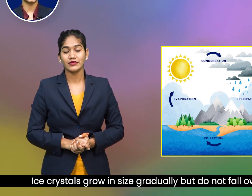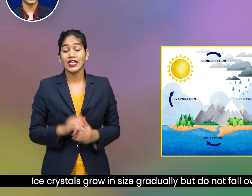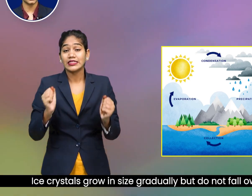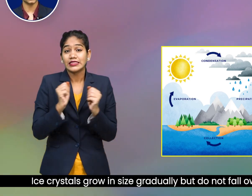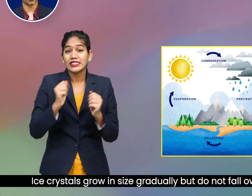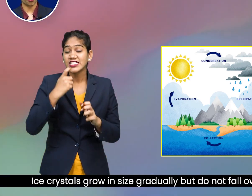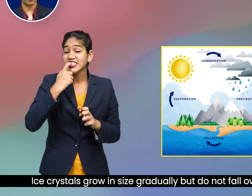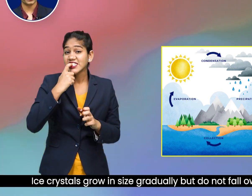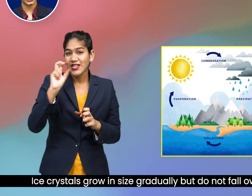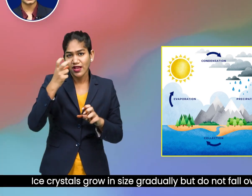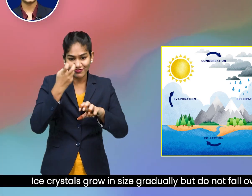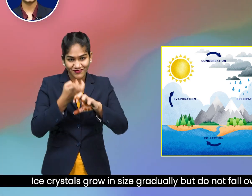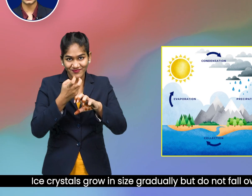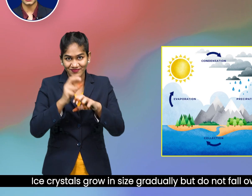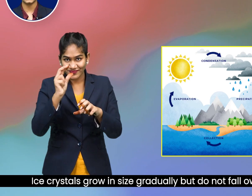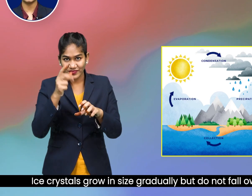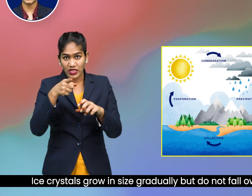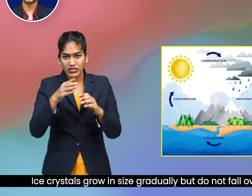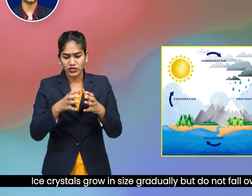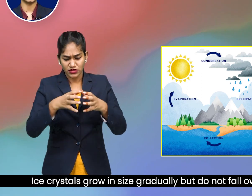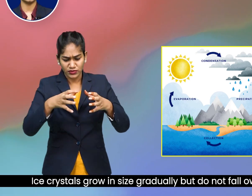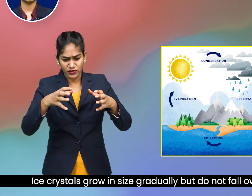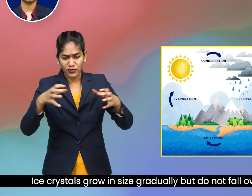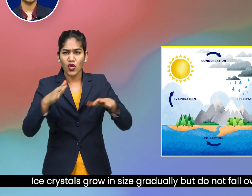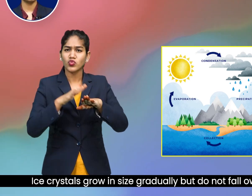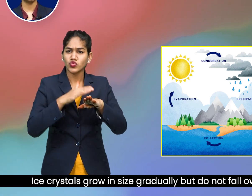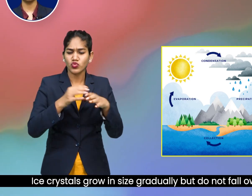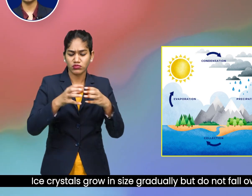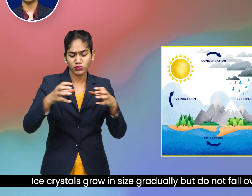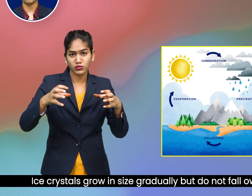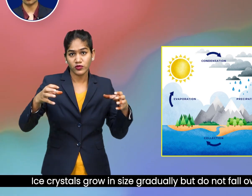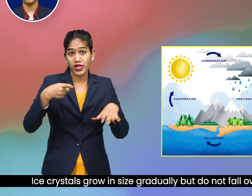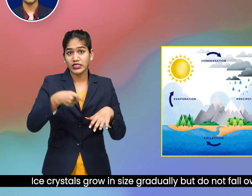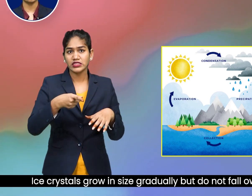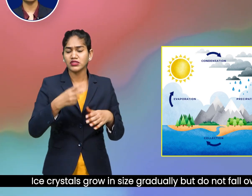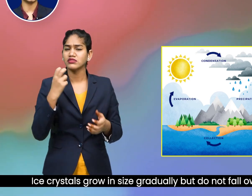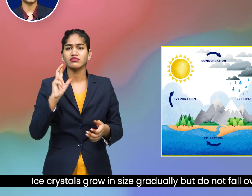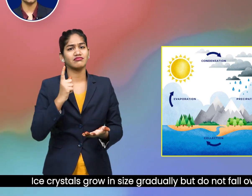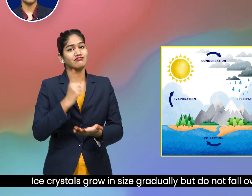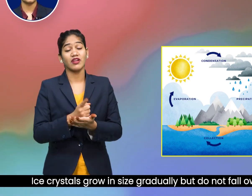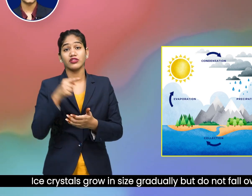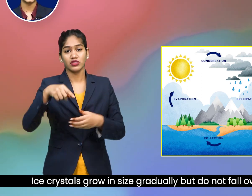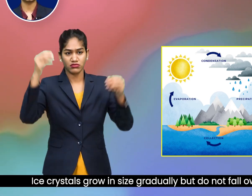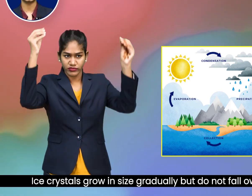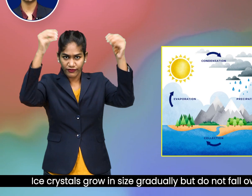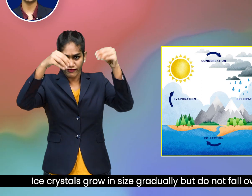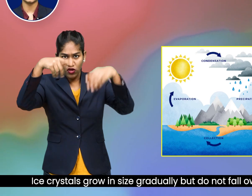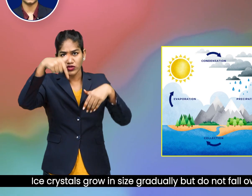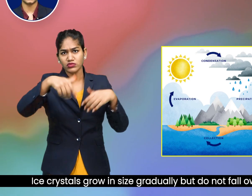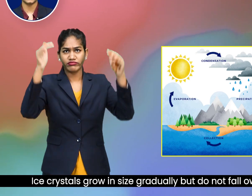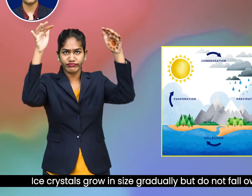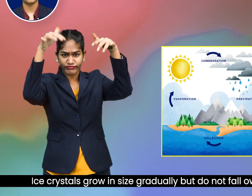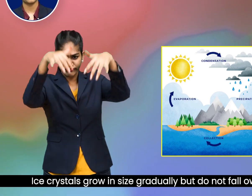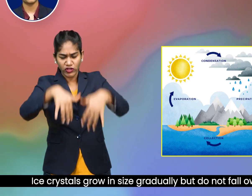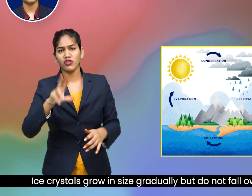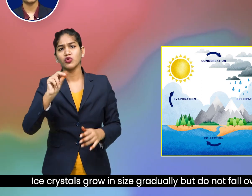Ice crystals grow in size gradually but do not fall owing to ascending